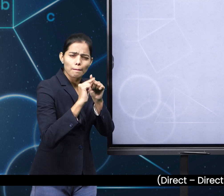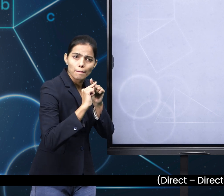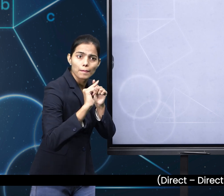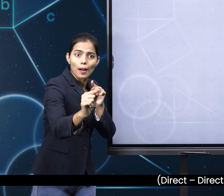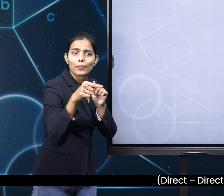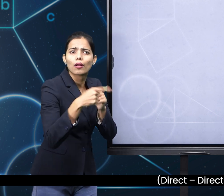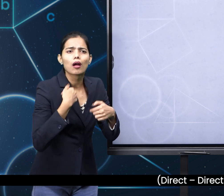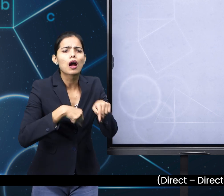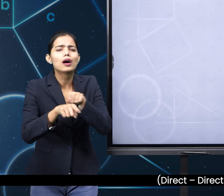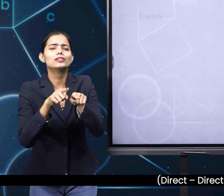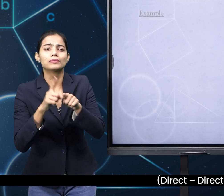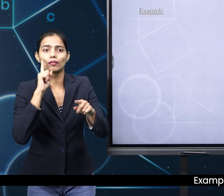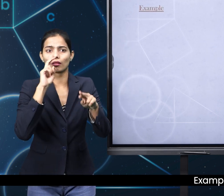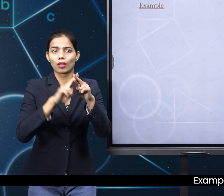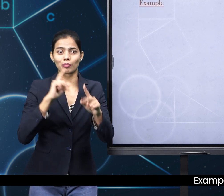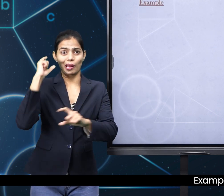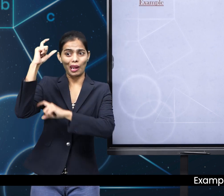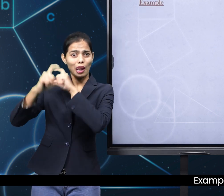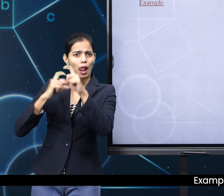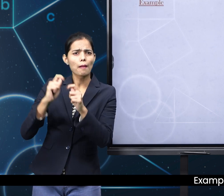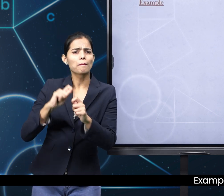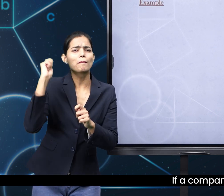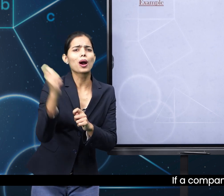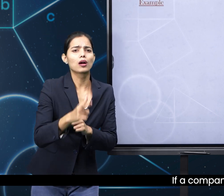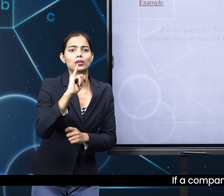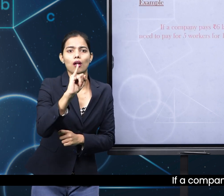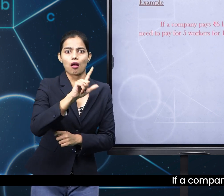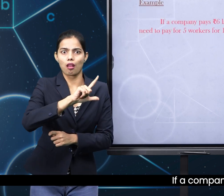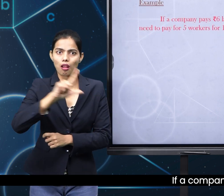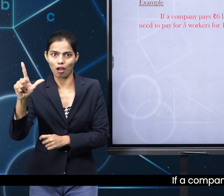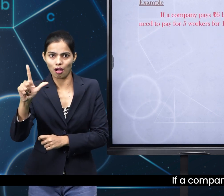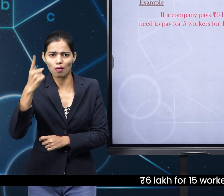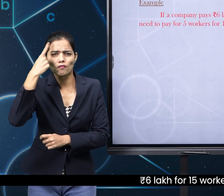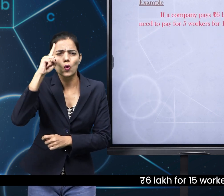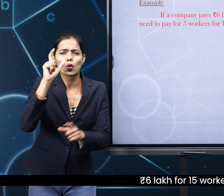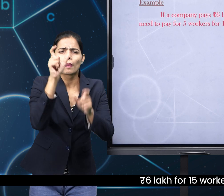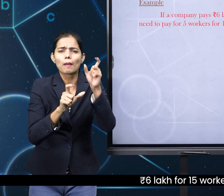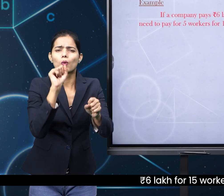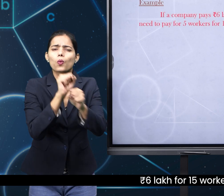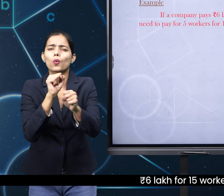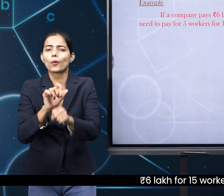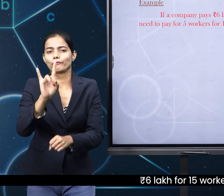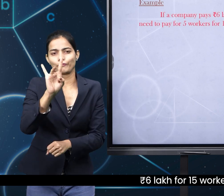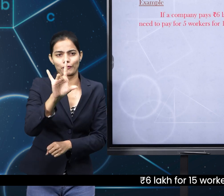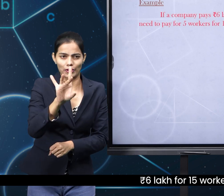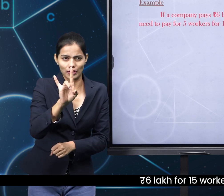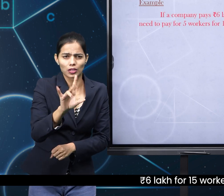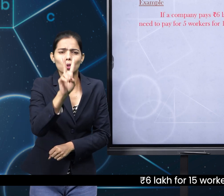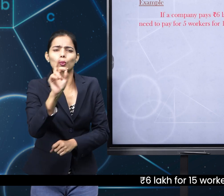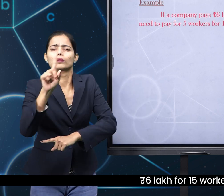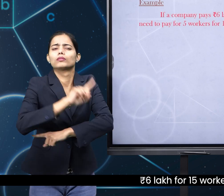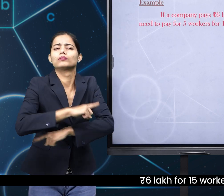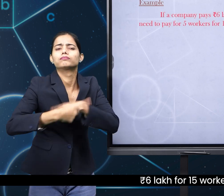Direct variation. Example. If a company pays rupees 6 lakh for 15 workers